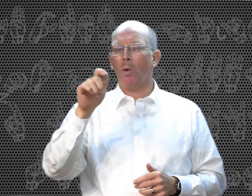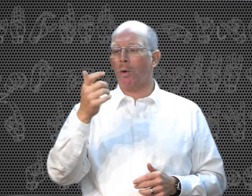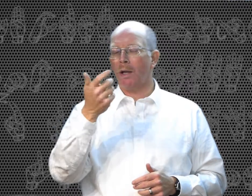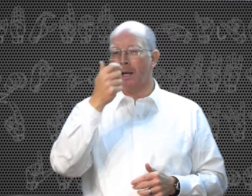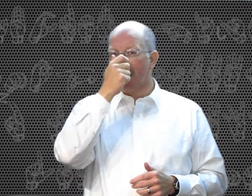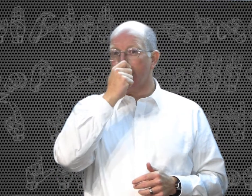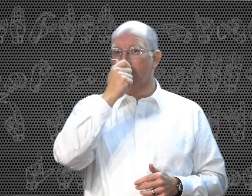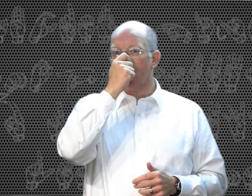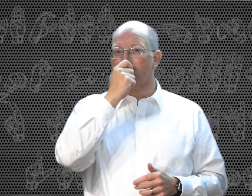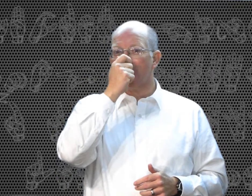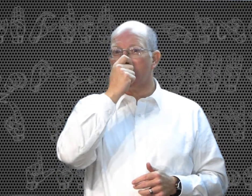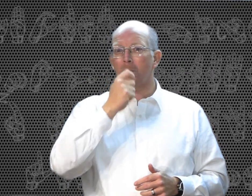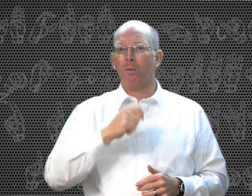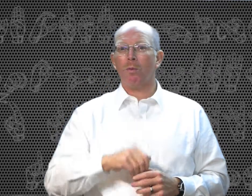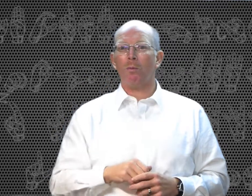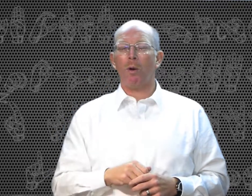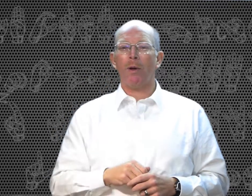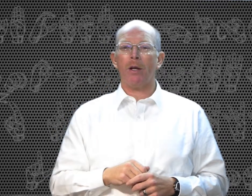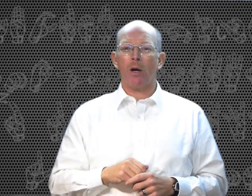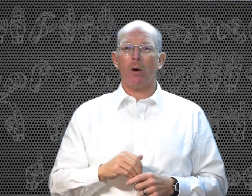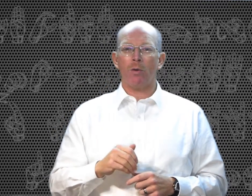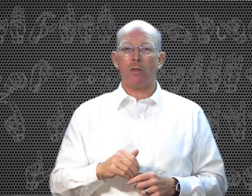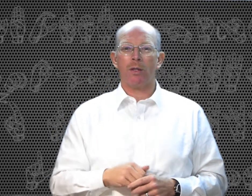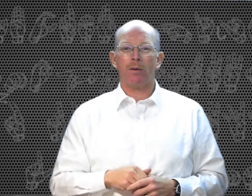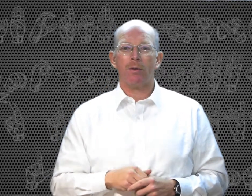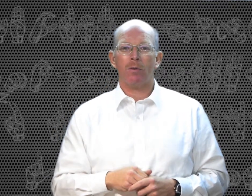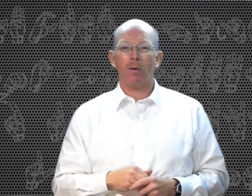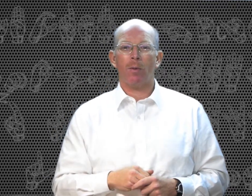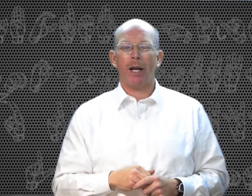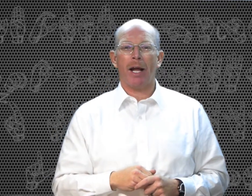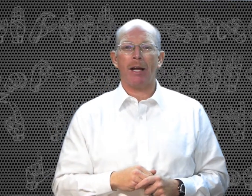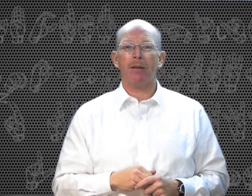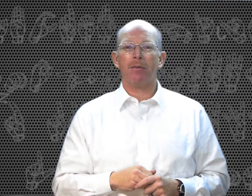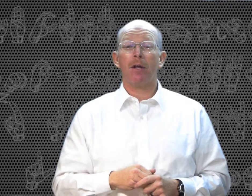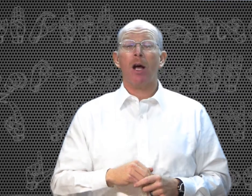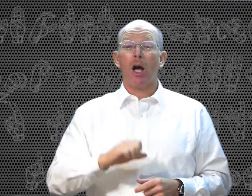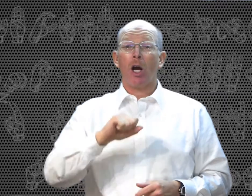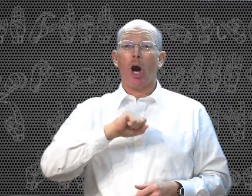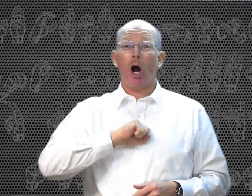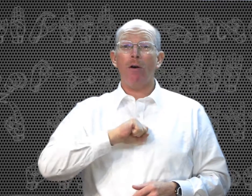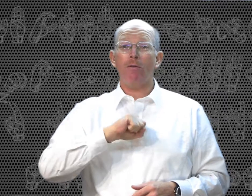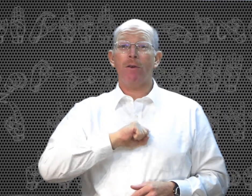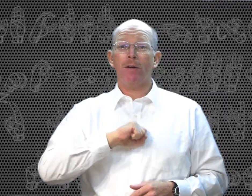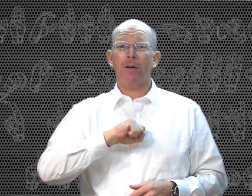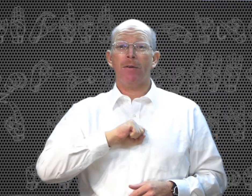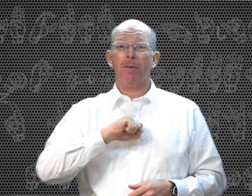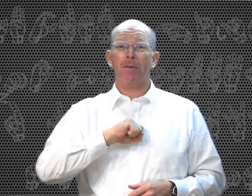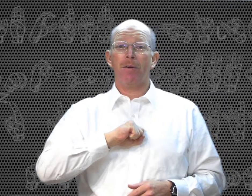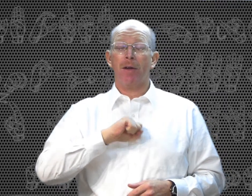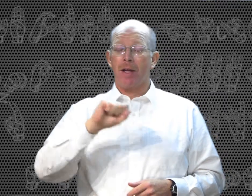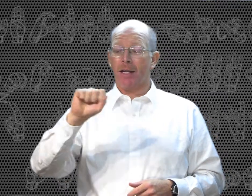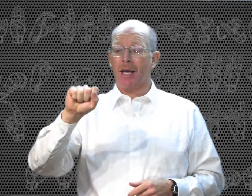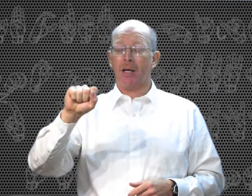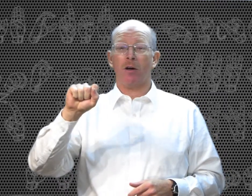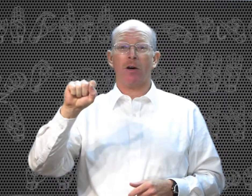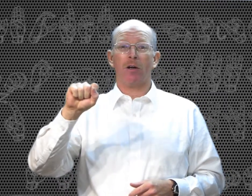A cold, like you're blowing your nose with one hand. Cough. Take